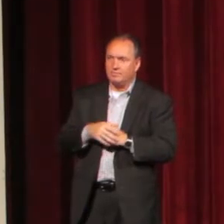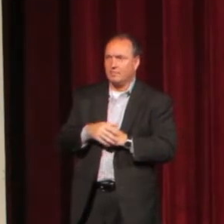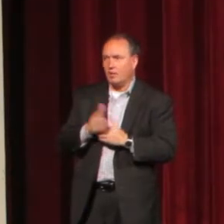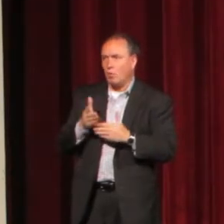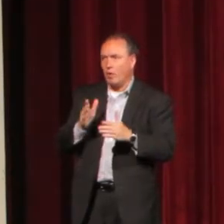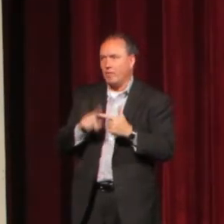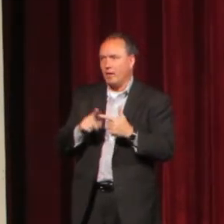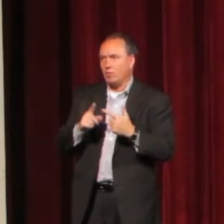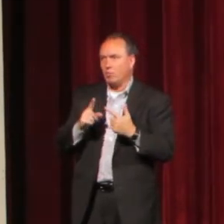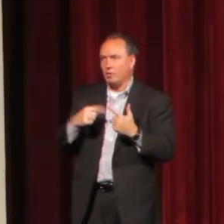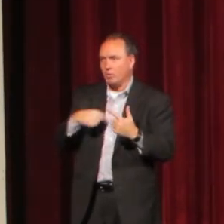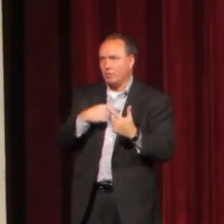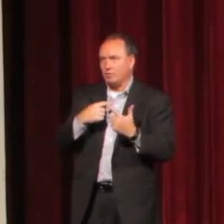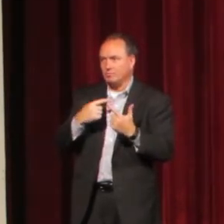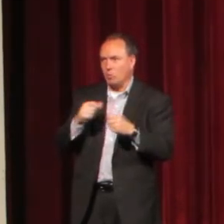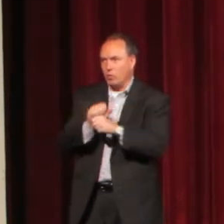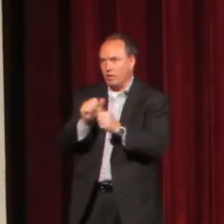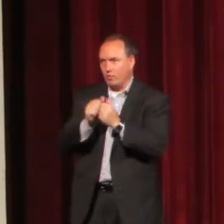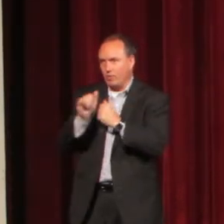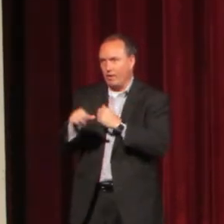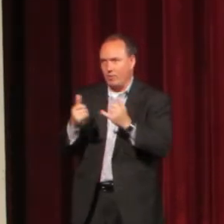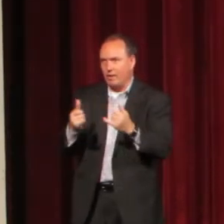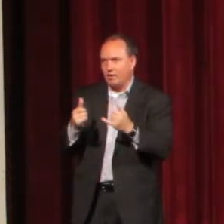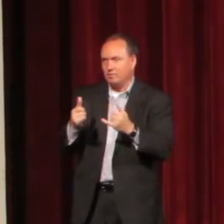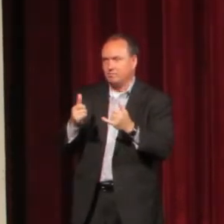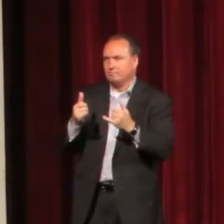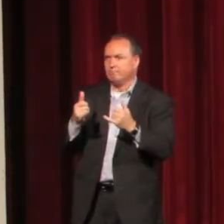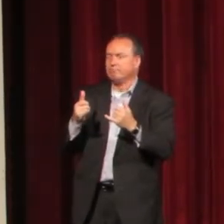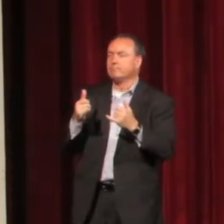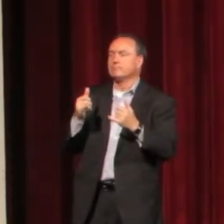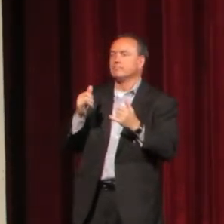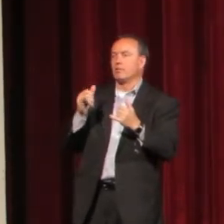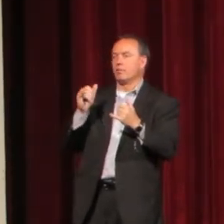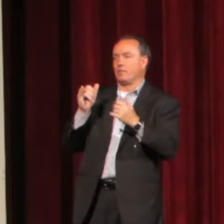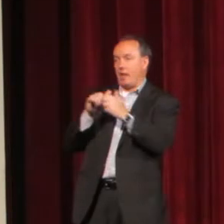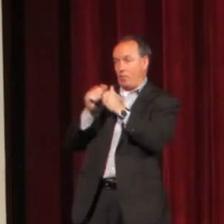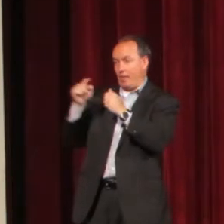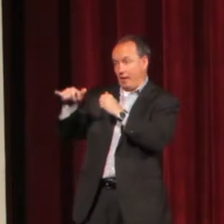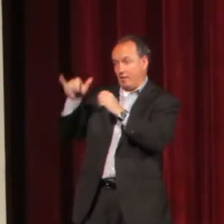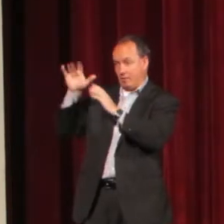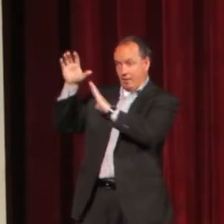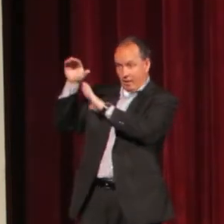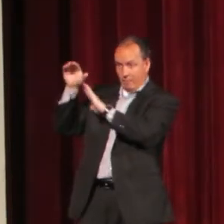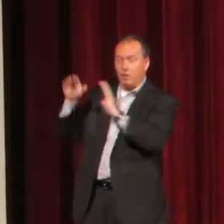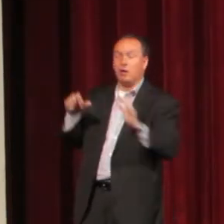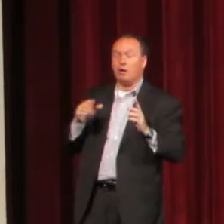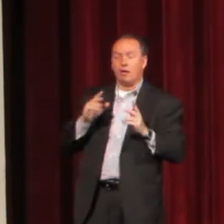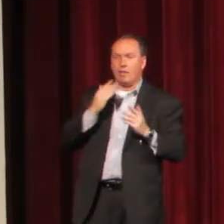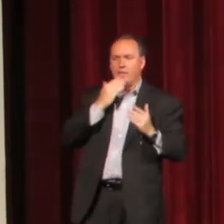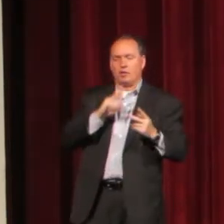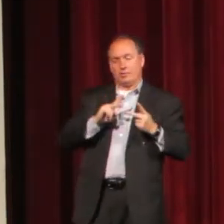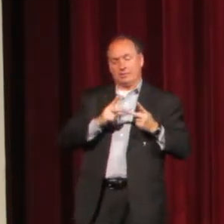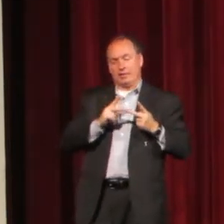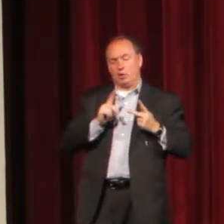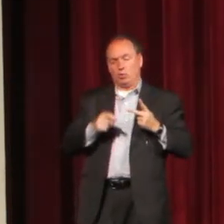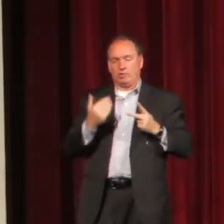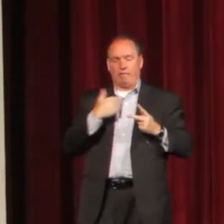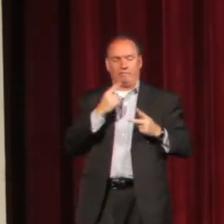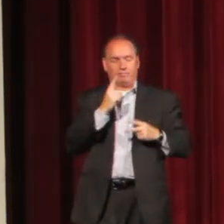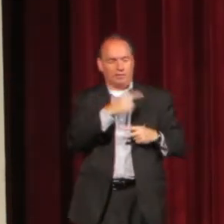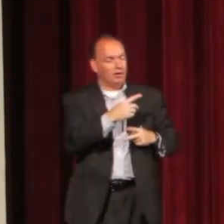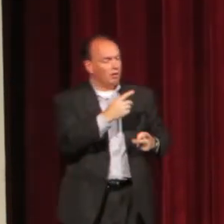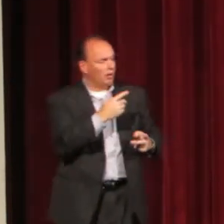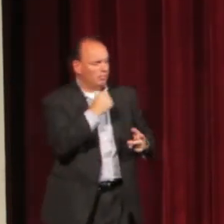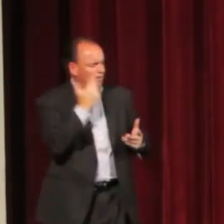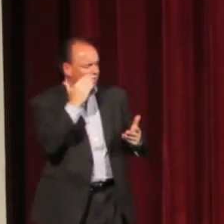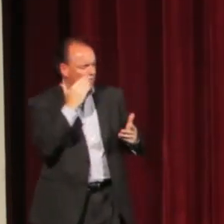that would be the way that we're working on that right now. So that would be that camera. Okay, thanks. Another question I have is, and I'm not familiar with